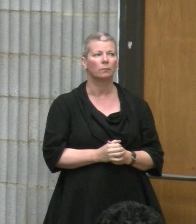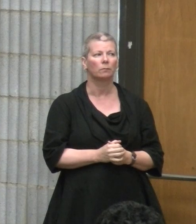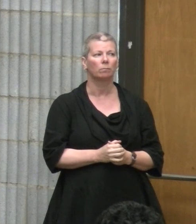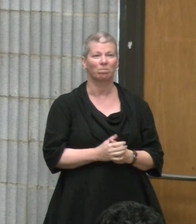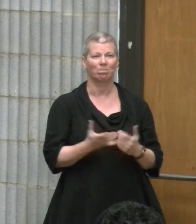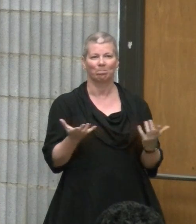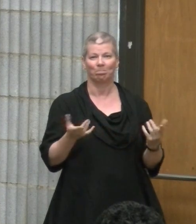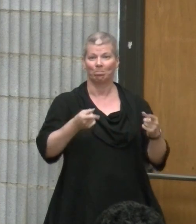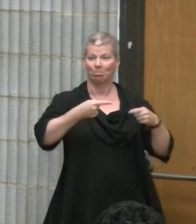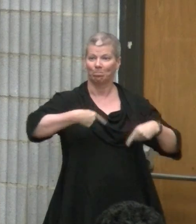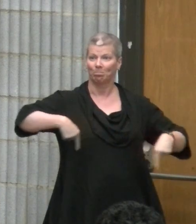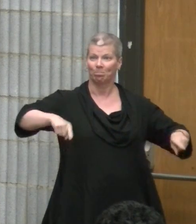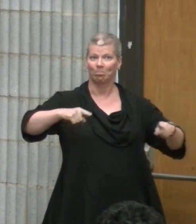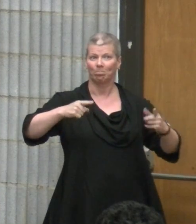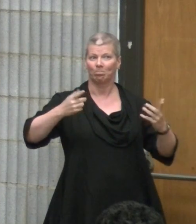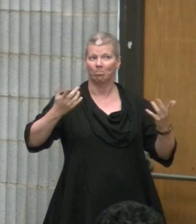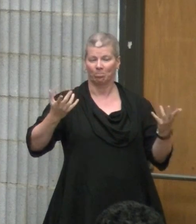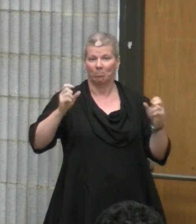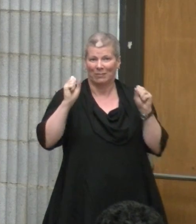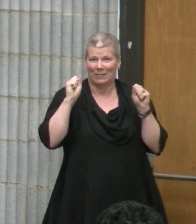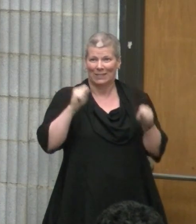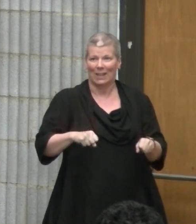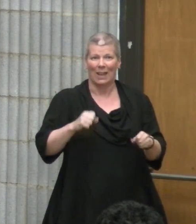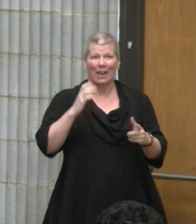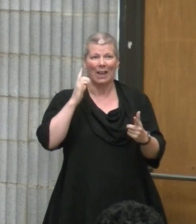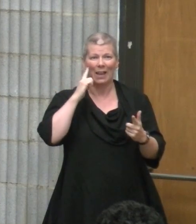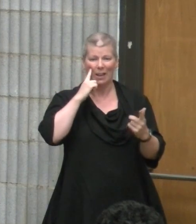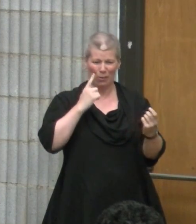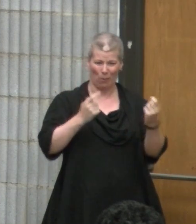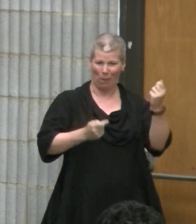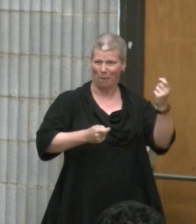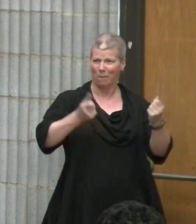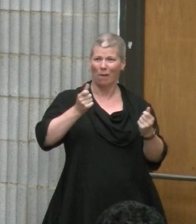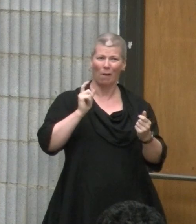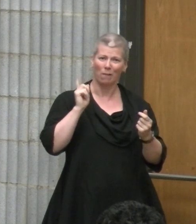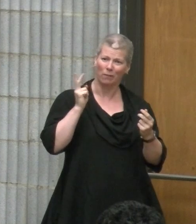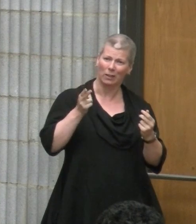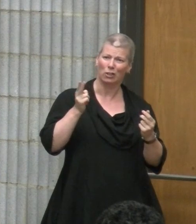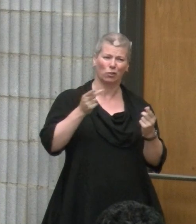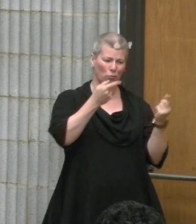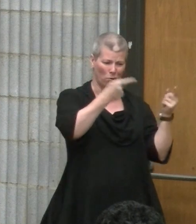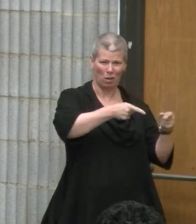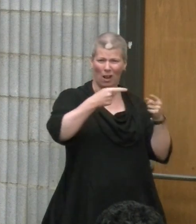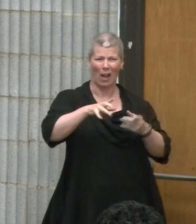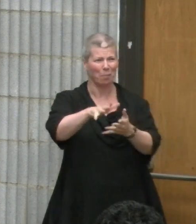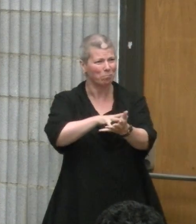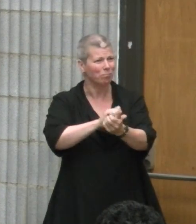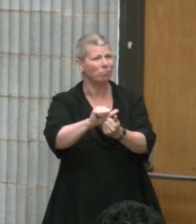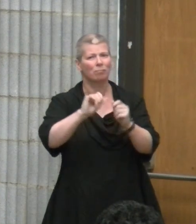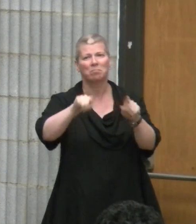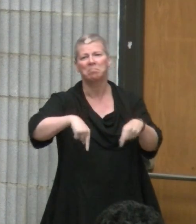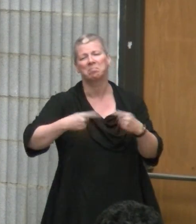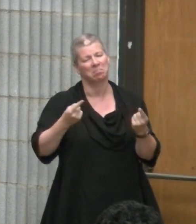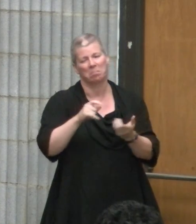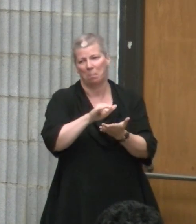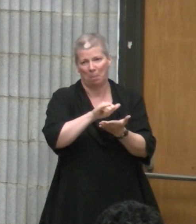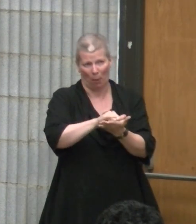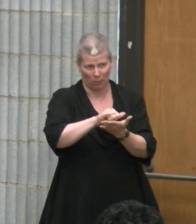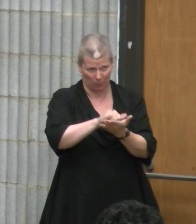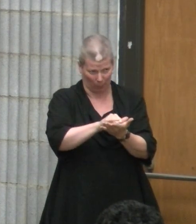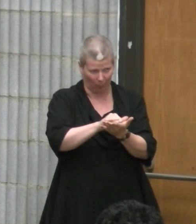systemic and institutional violence if we do not center the narratives of Indigenous people in our collective decision-making for social justice and